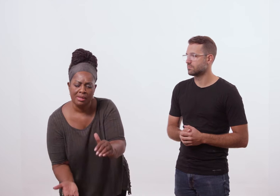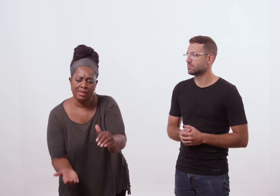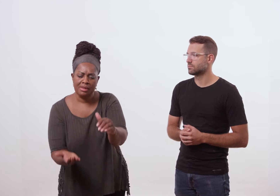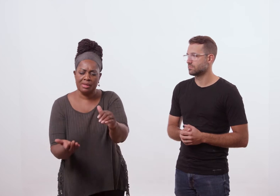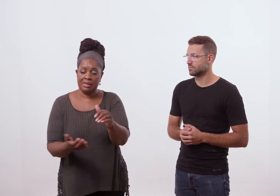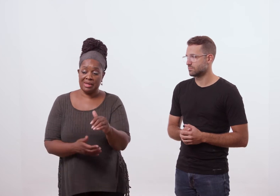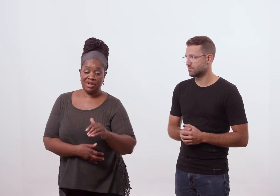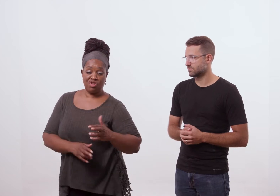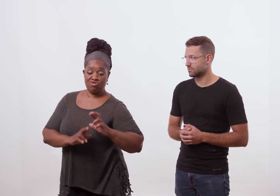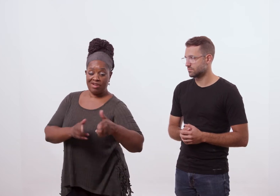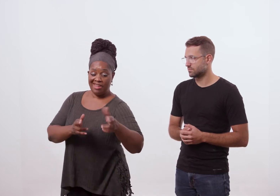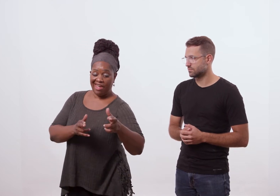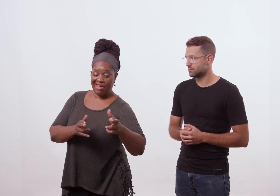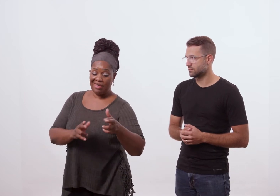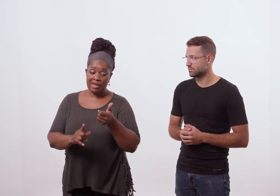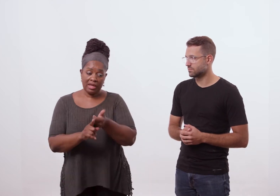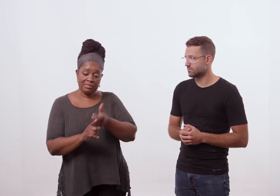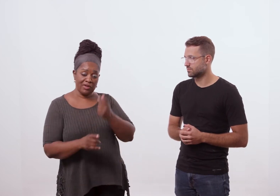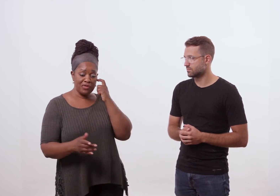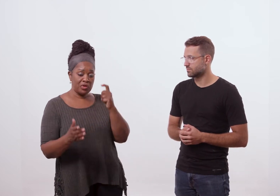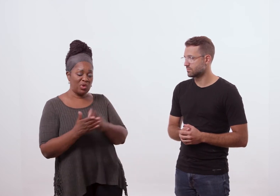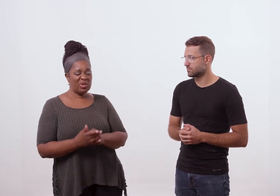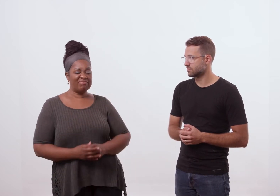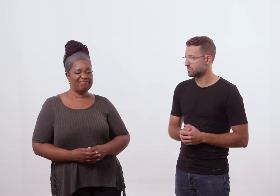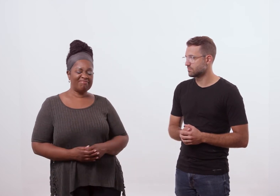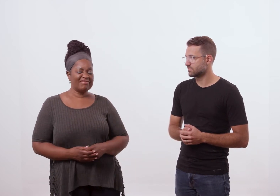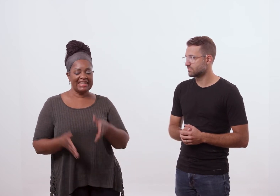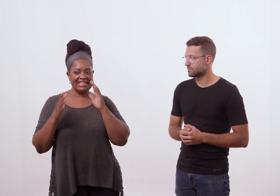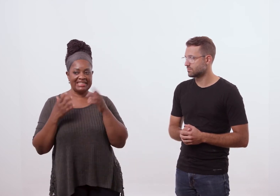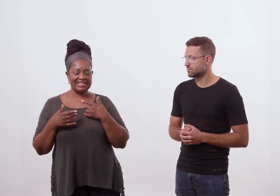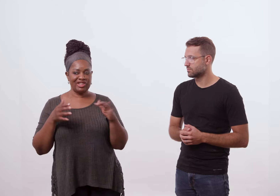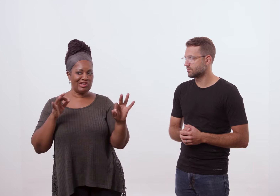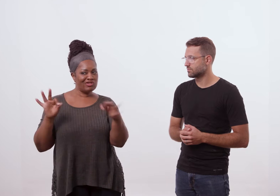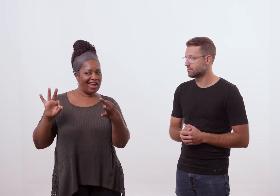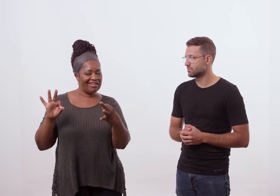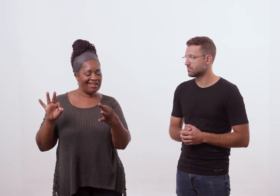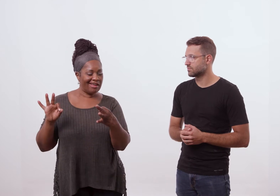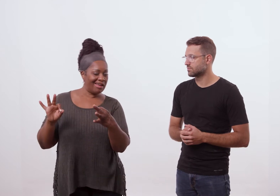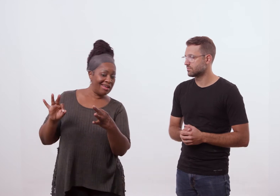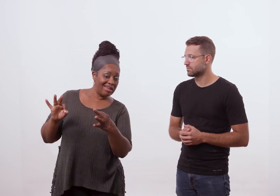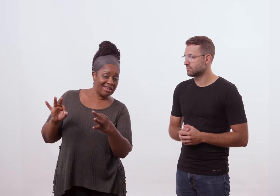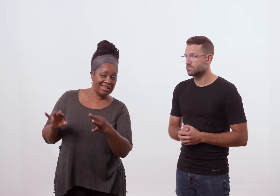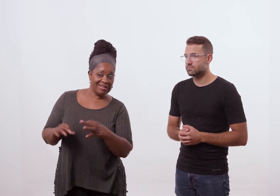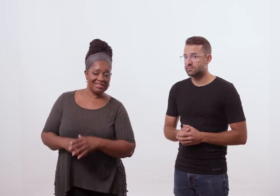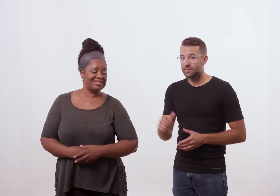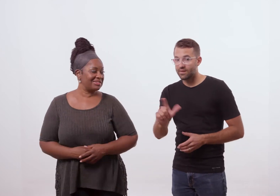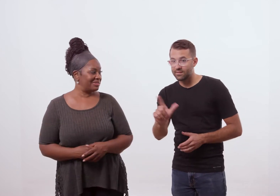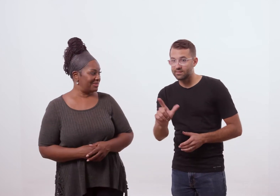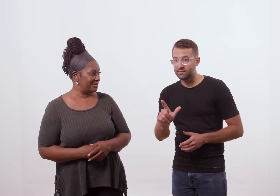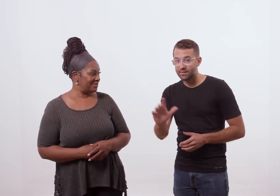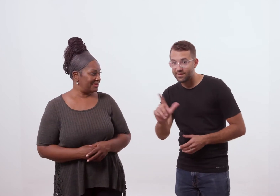hunter, should notice, but his attention is elsewhere. Lita!